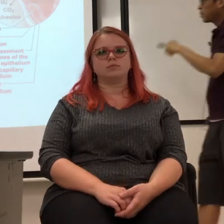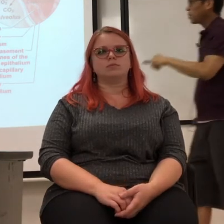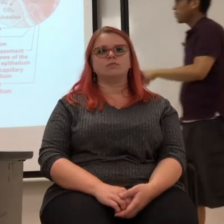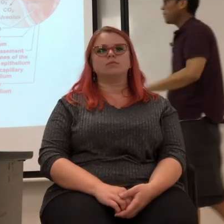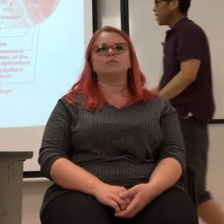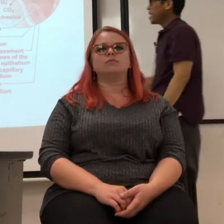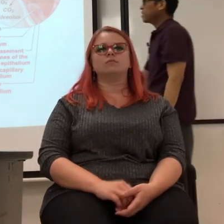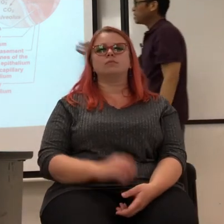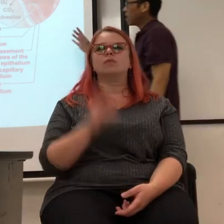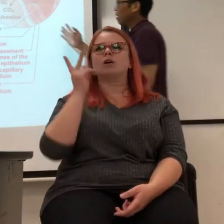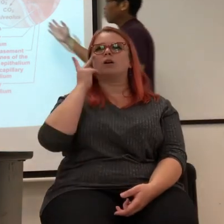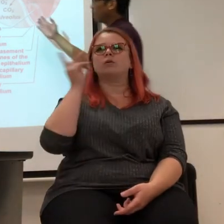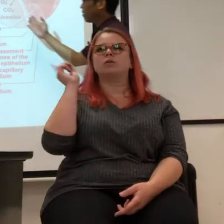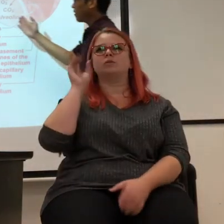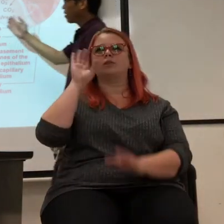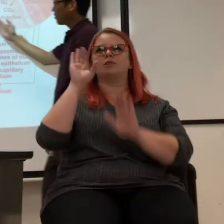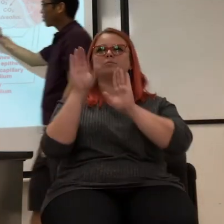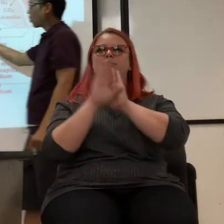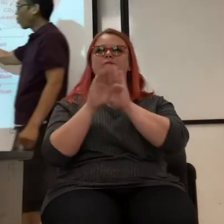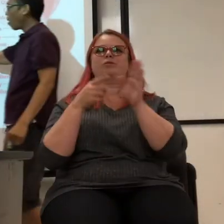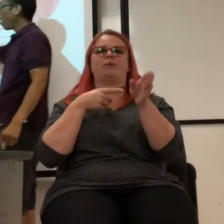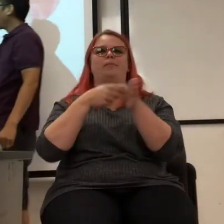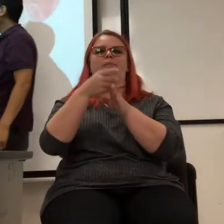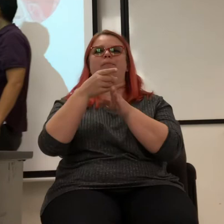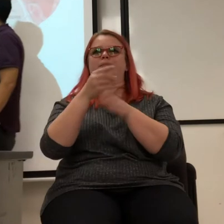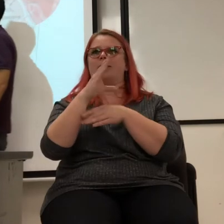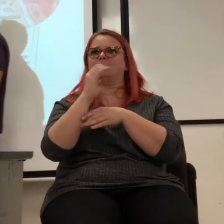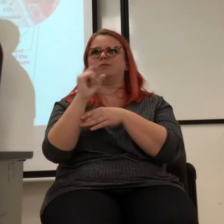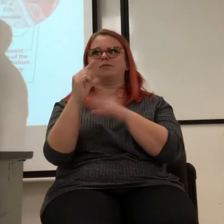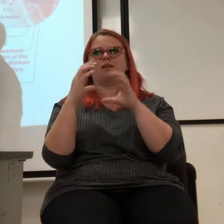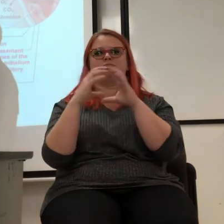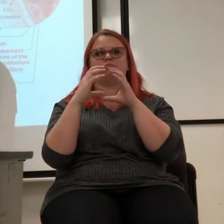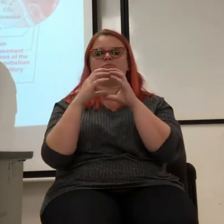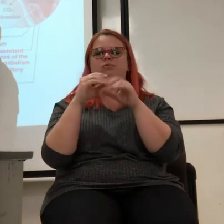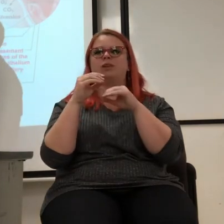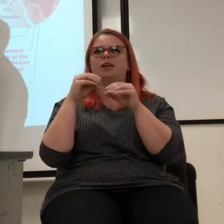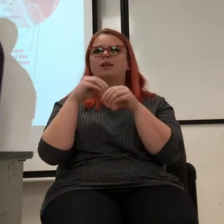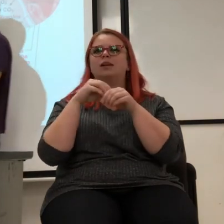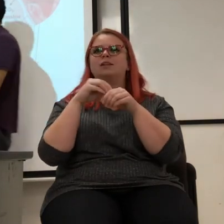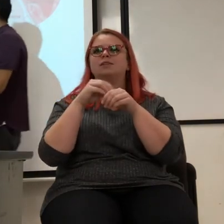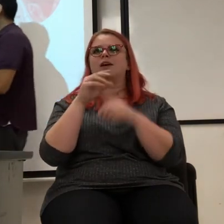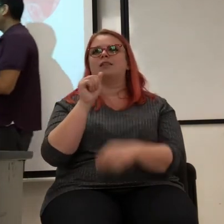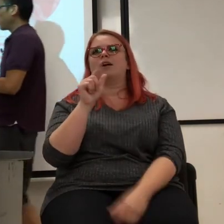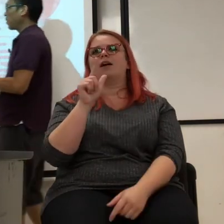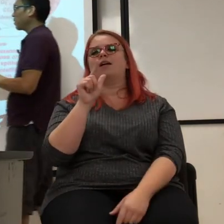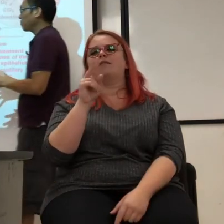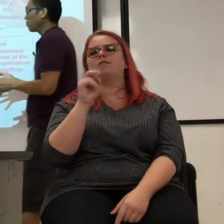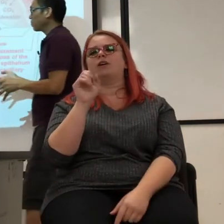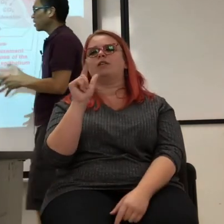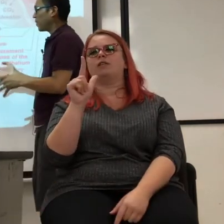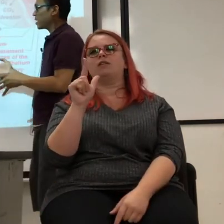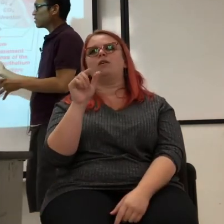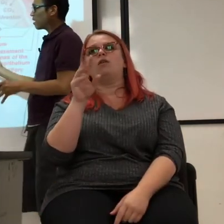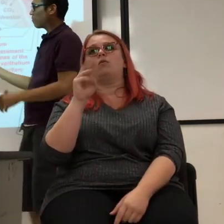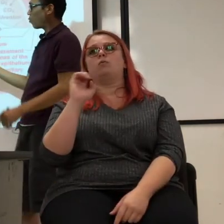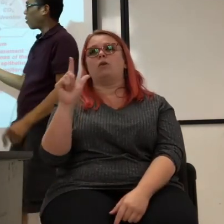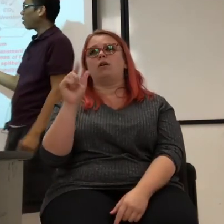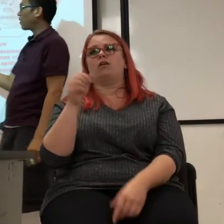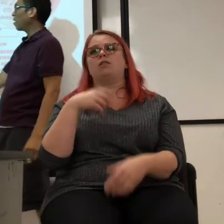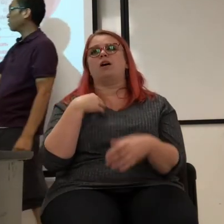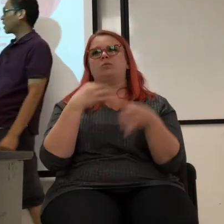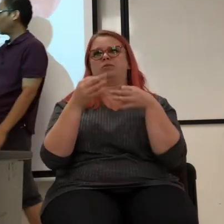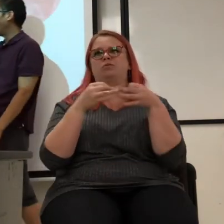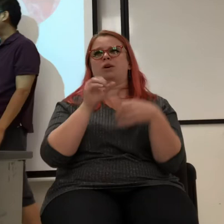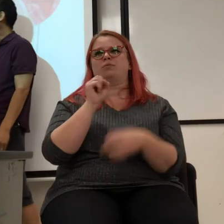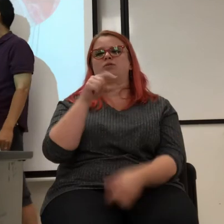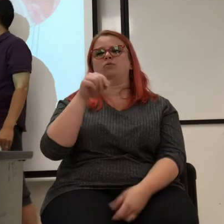You see here, you know, the main cell of the alveolar wall, I would describe it as a simple squamous epithelium. The main cell of the wall,